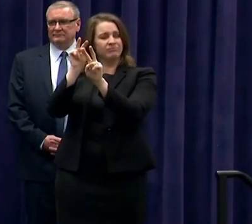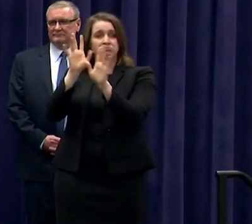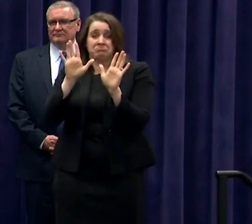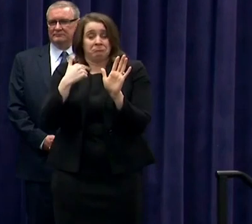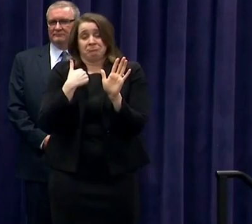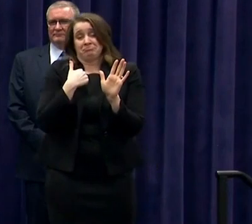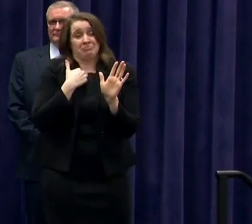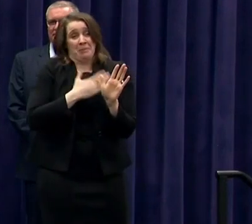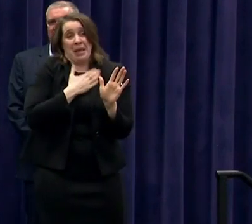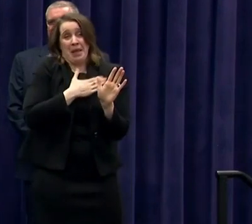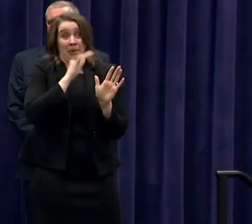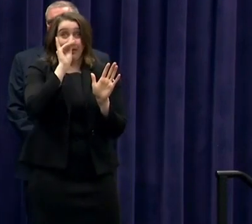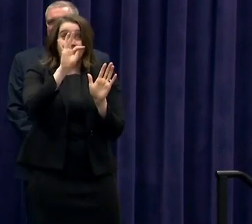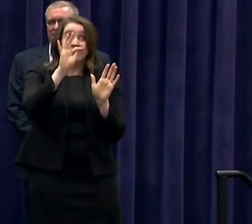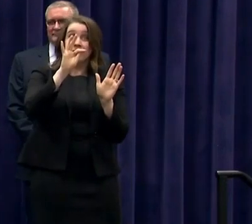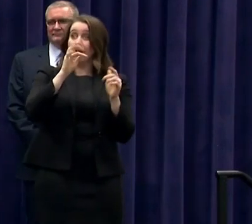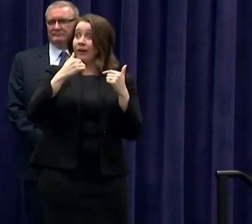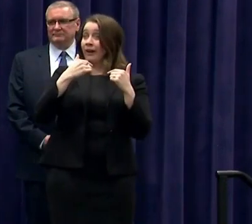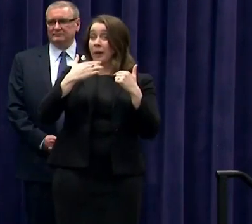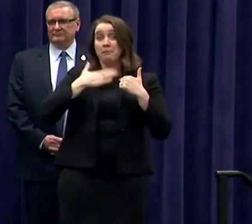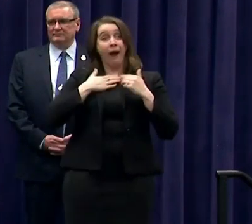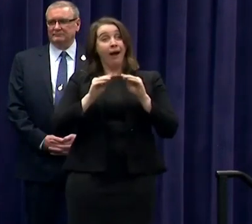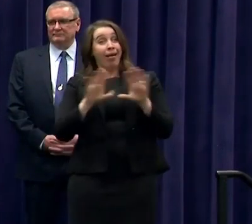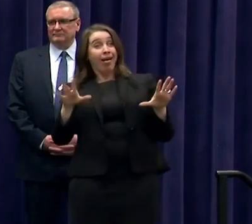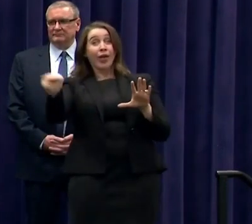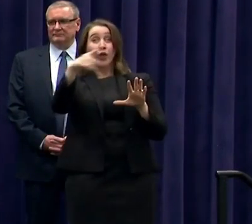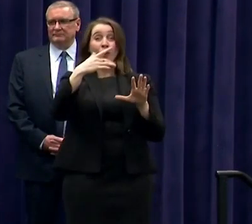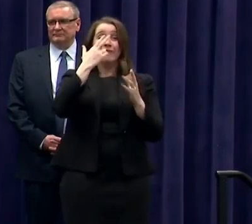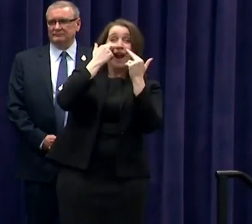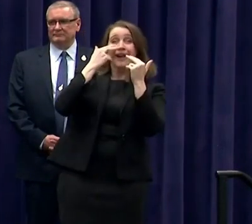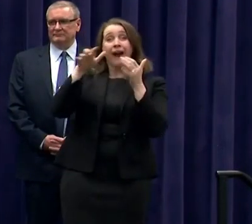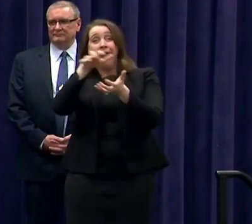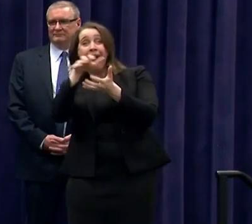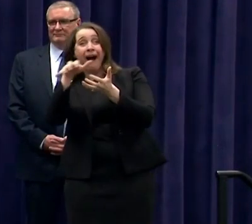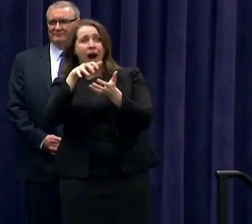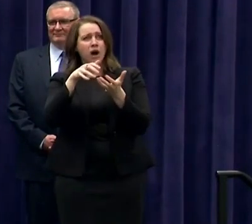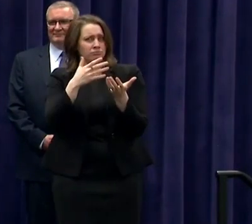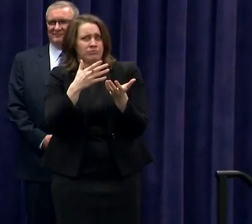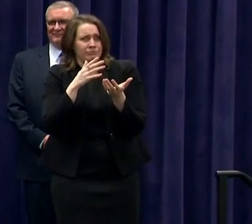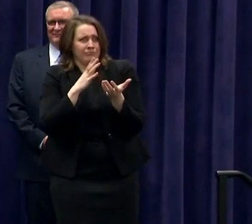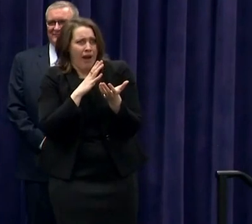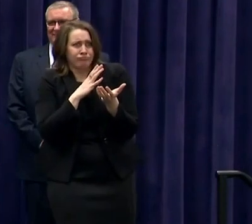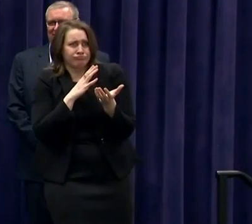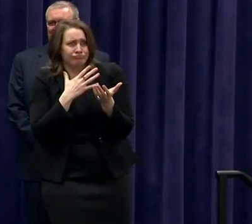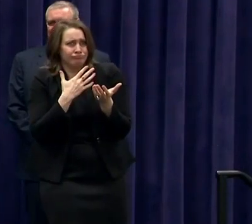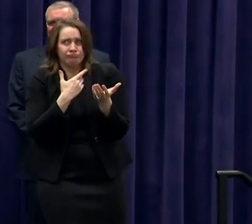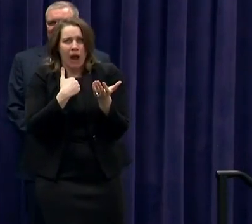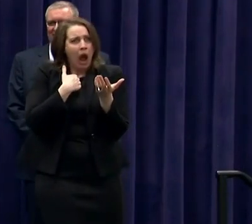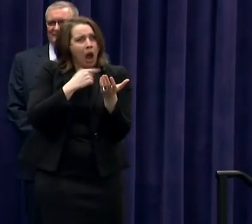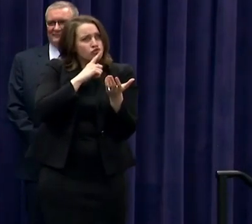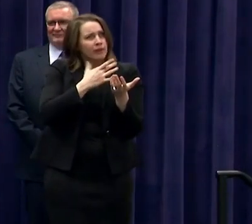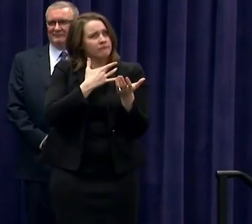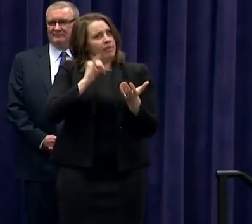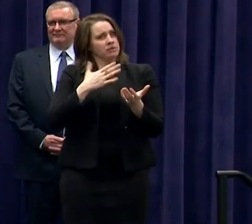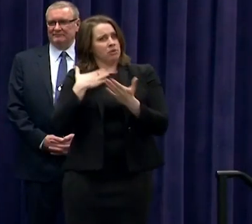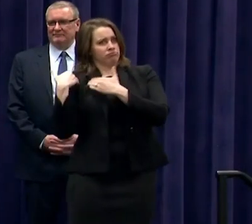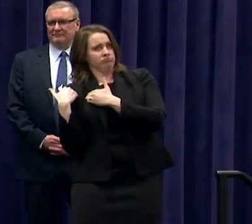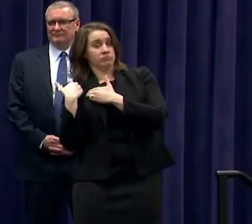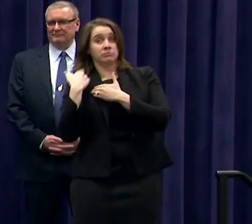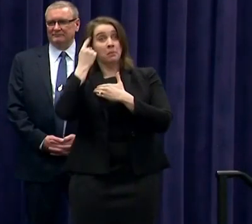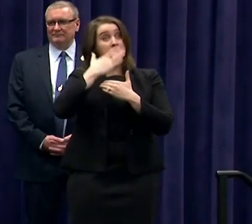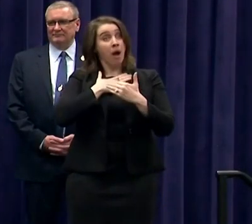happy to be doing my small part to look out for our city, because that's what I feel every day. My job is to